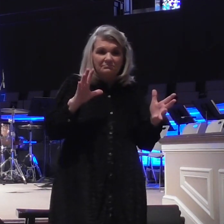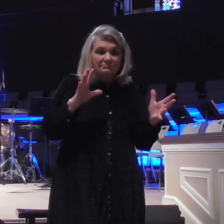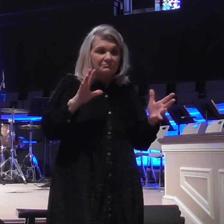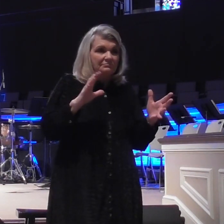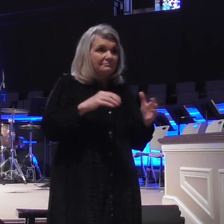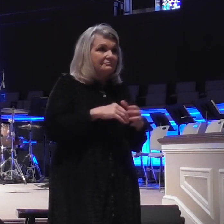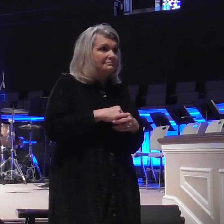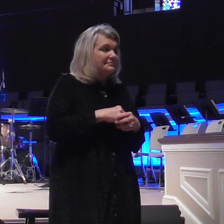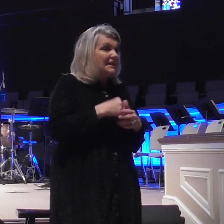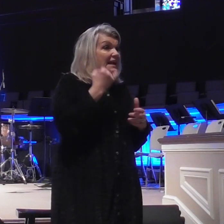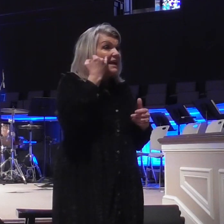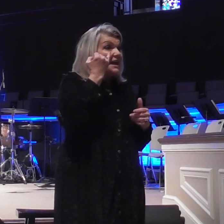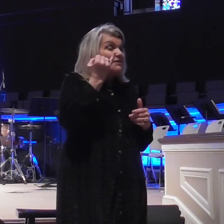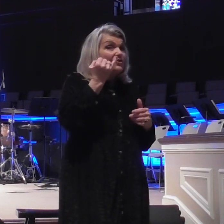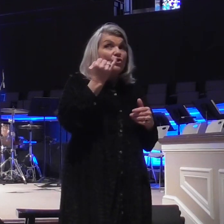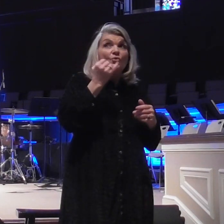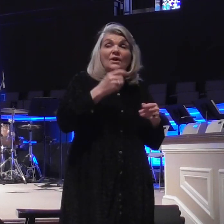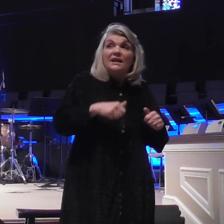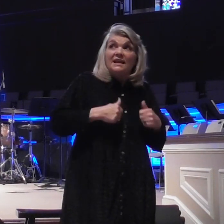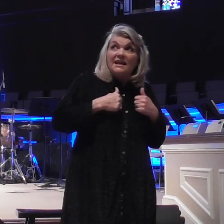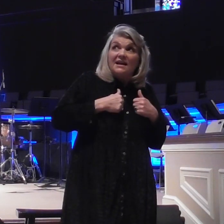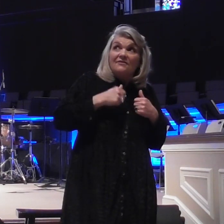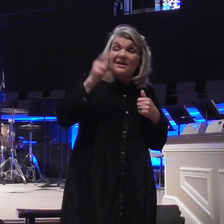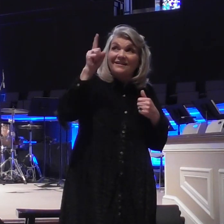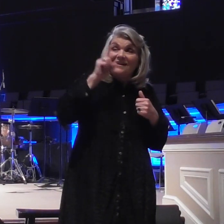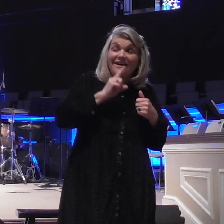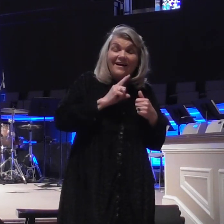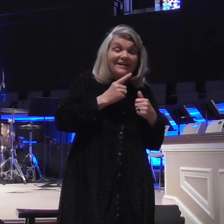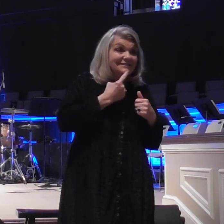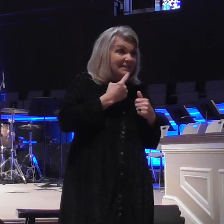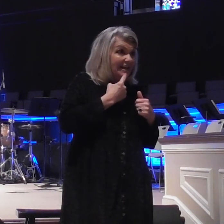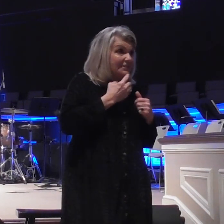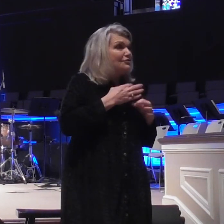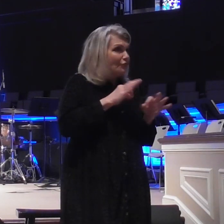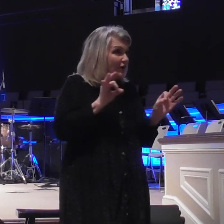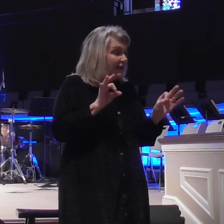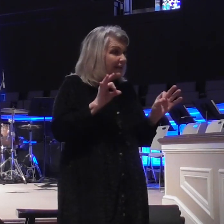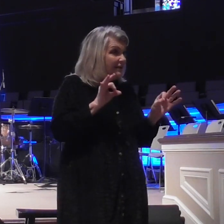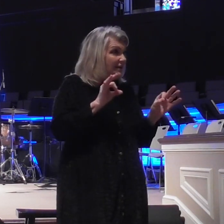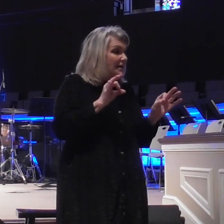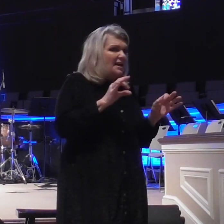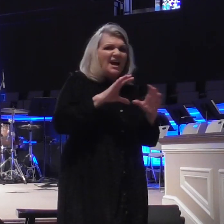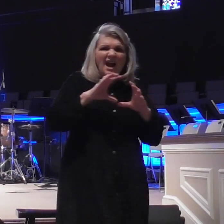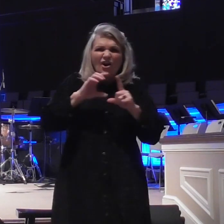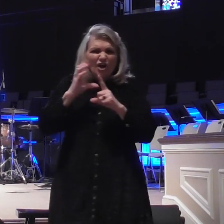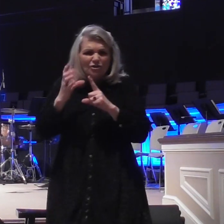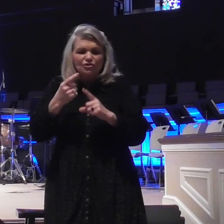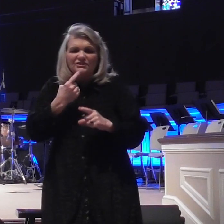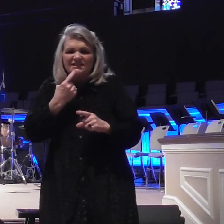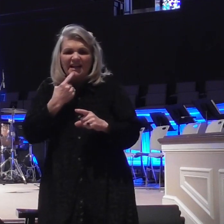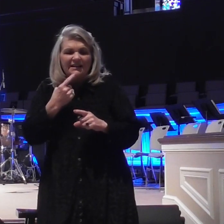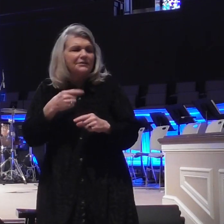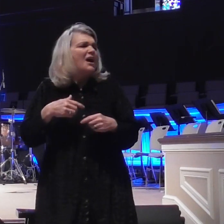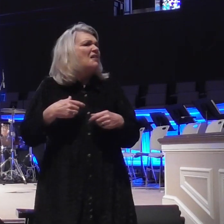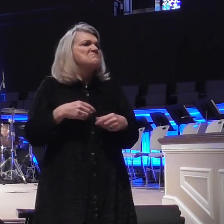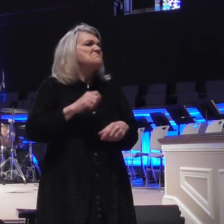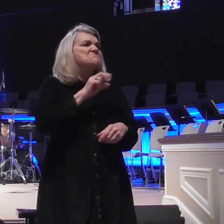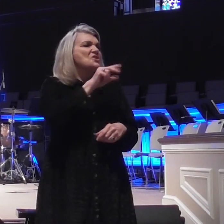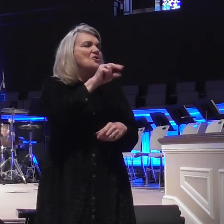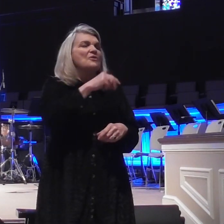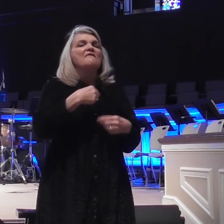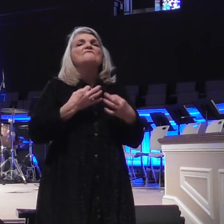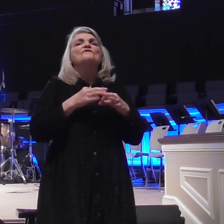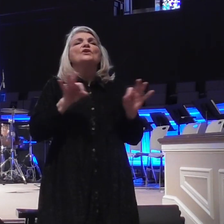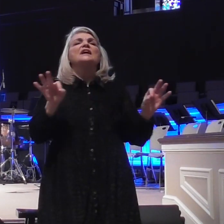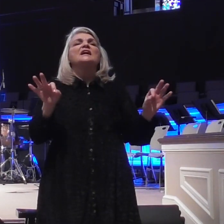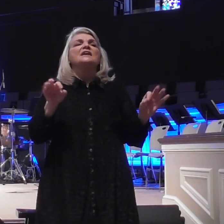Consequence-free sex. Do whatever you want with whoever you want, whenever you feel like it, no problem.